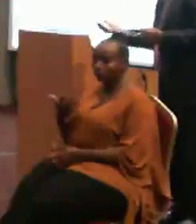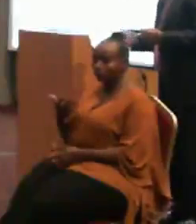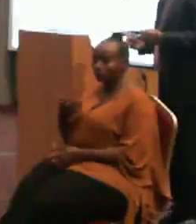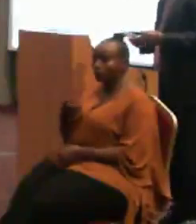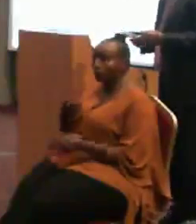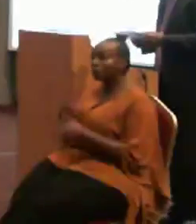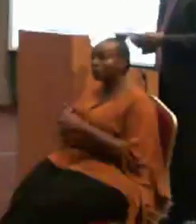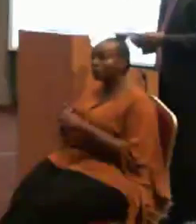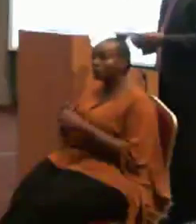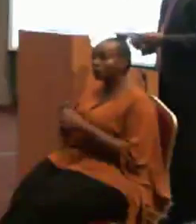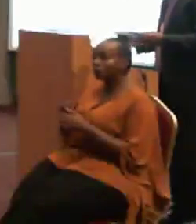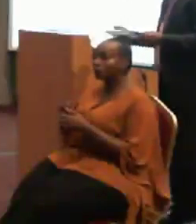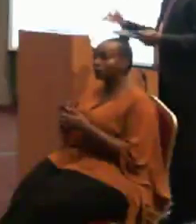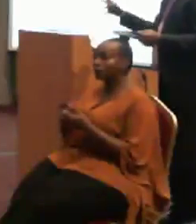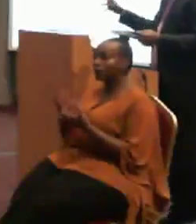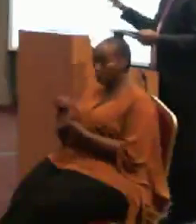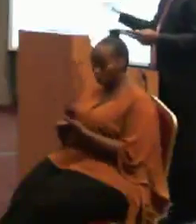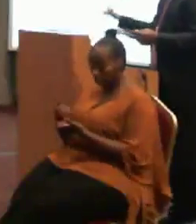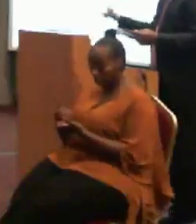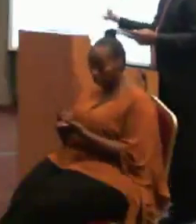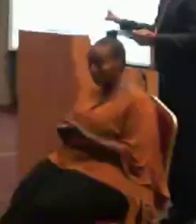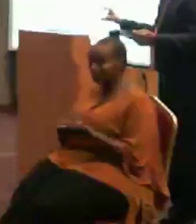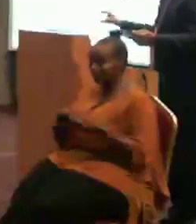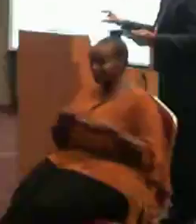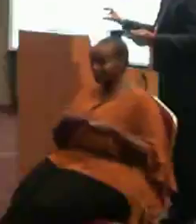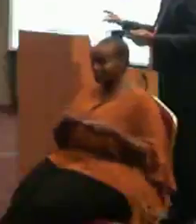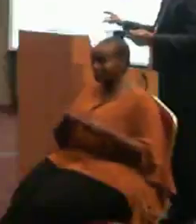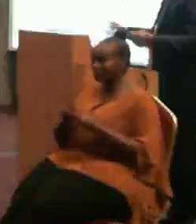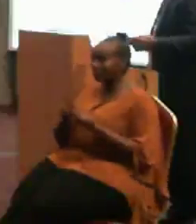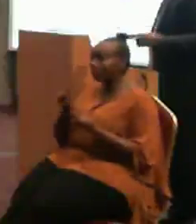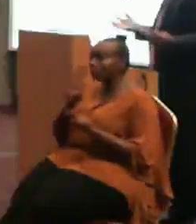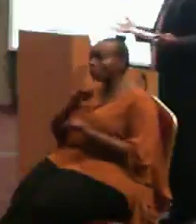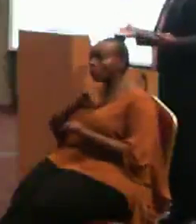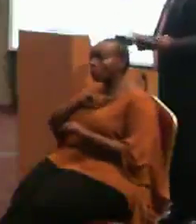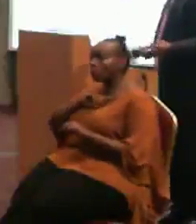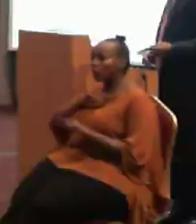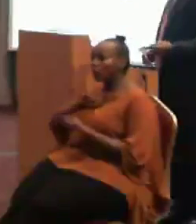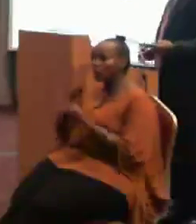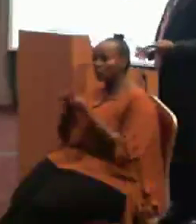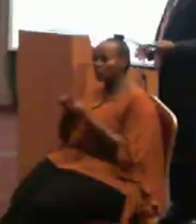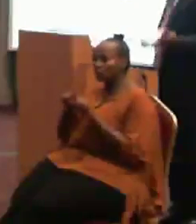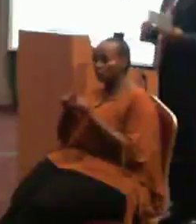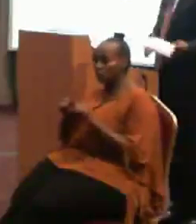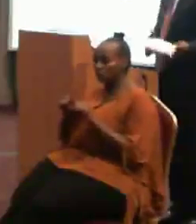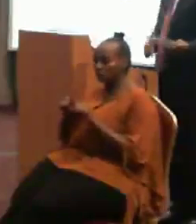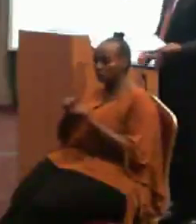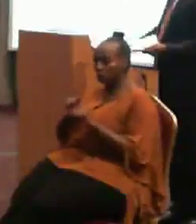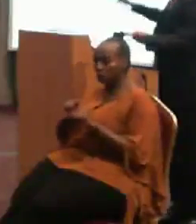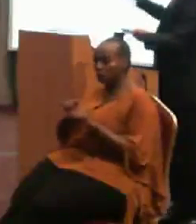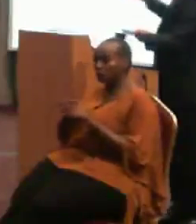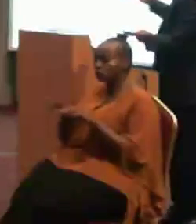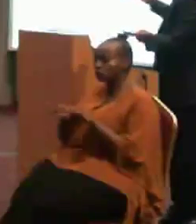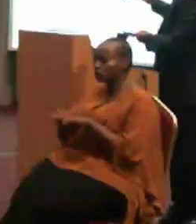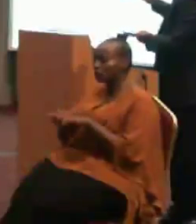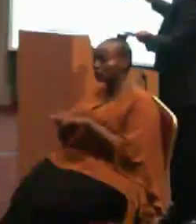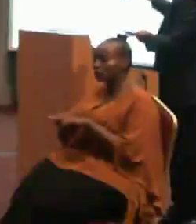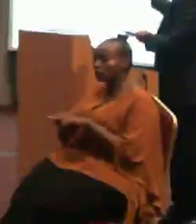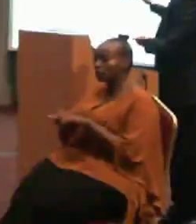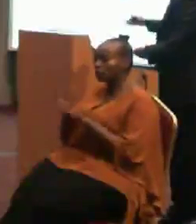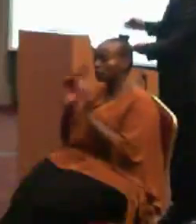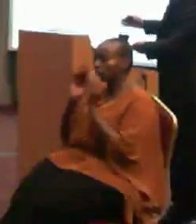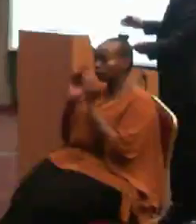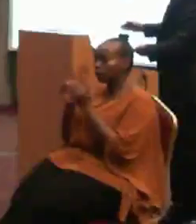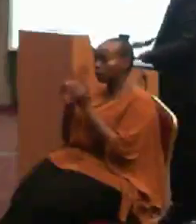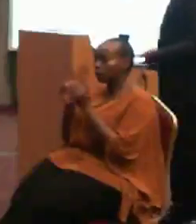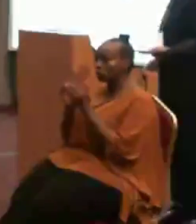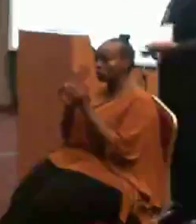assets. The last question is that why do we rely on this? I think importantly, even if you look at vendor financing or if you look at